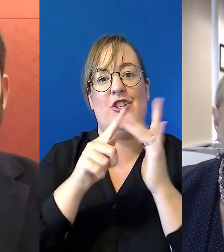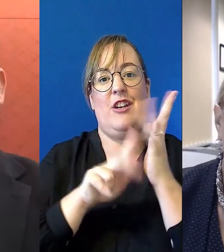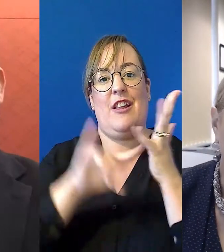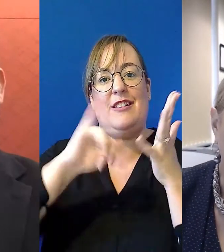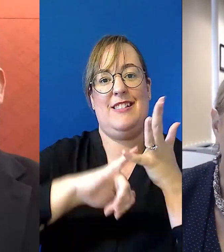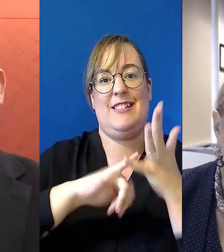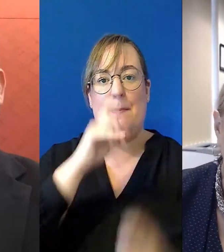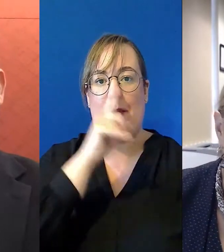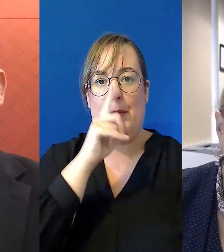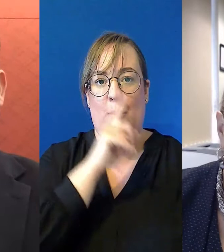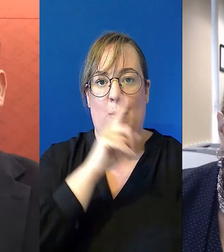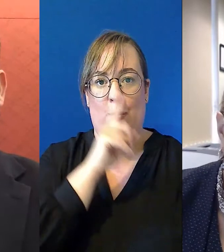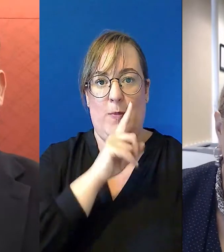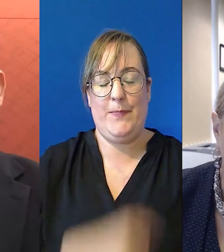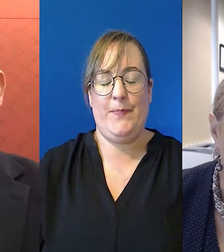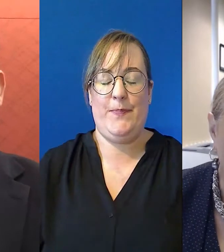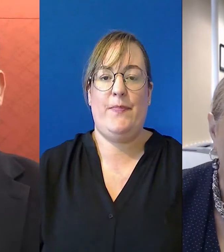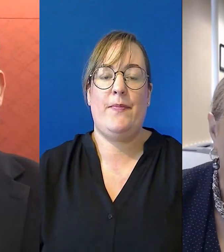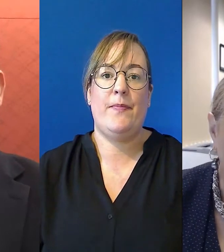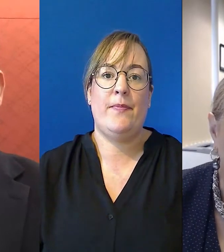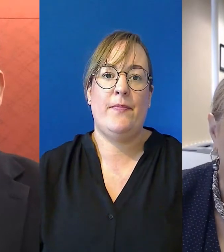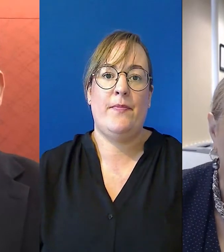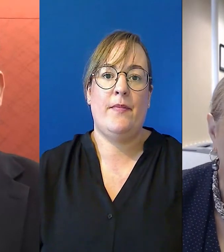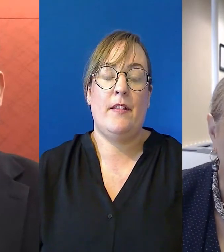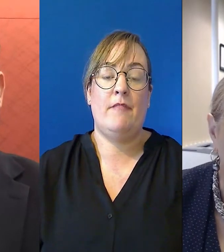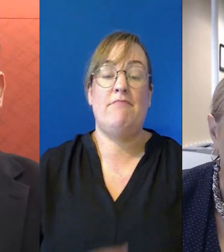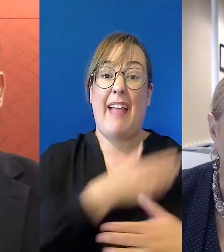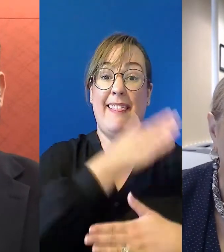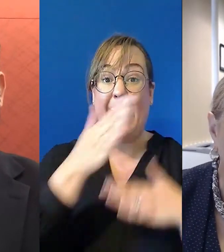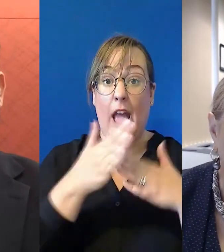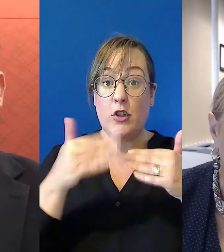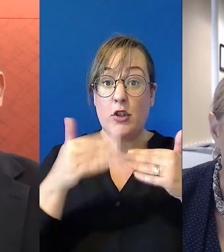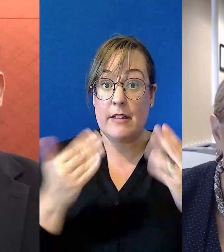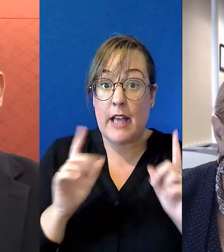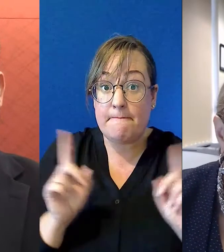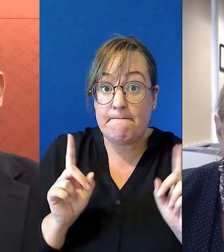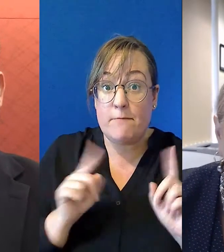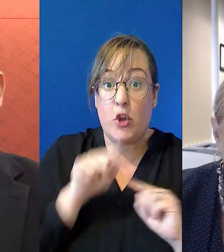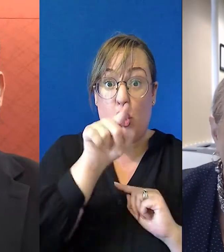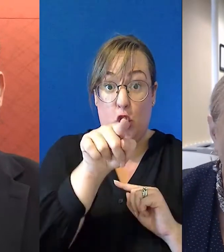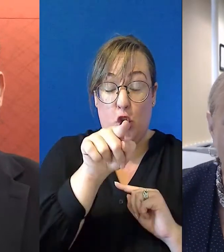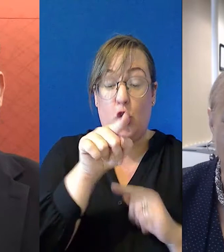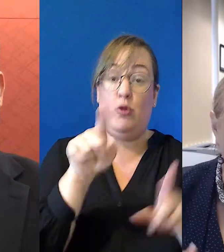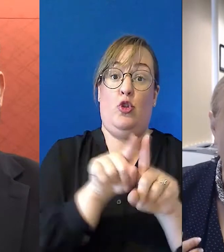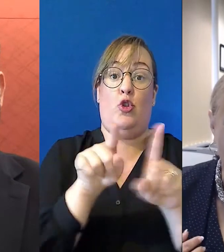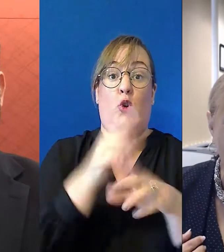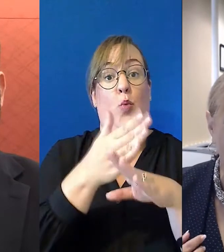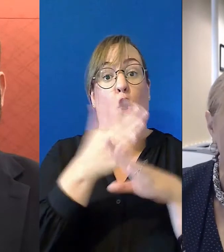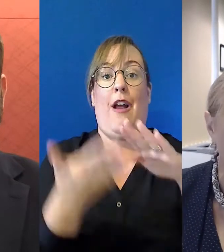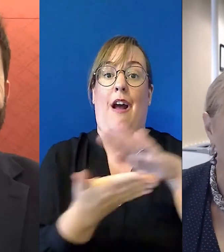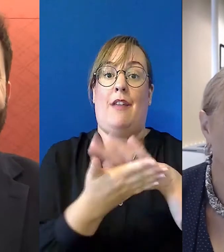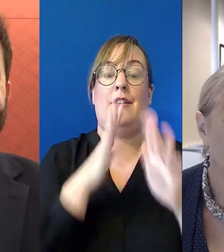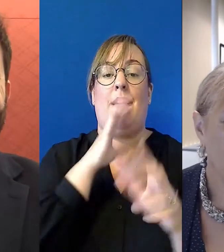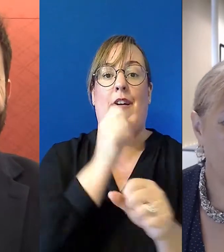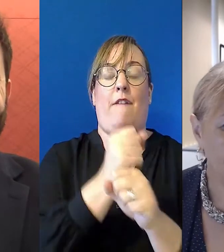And I really guess that in the end, you have to remember at the end of the day, you too are a public servant, or you work in the government, or like me, I'm